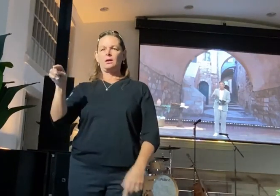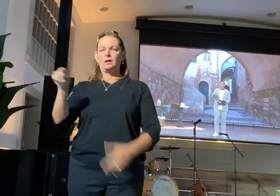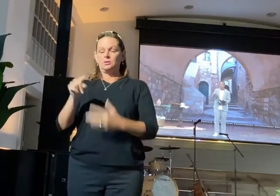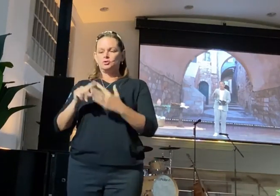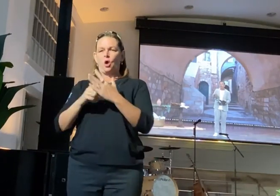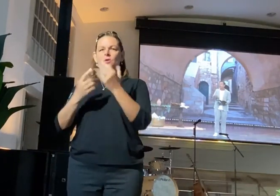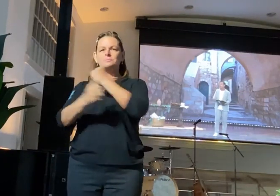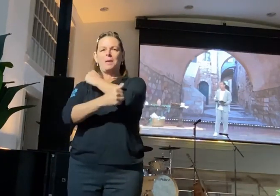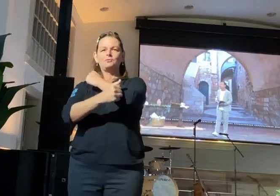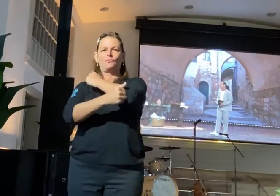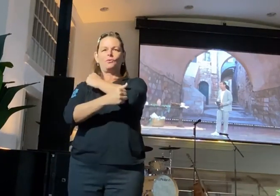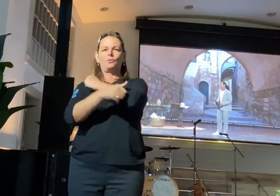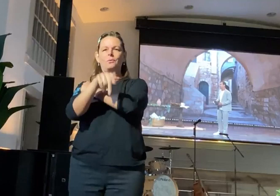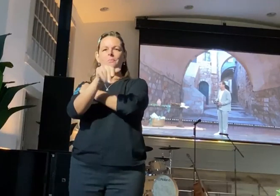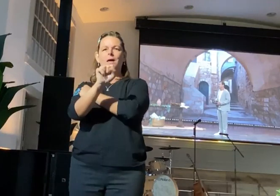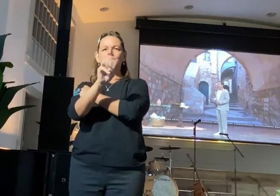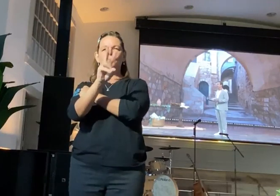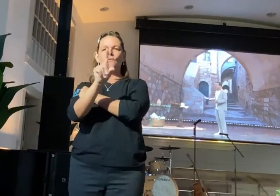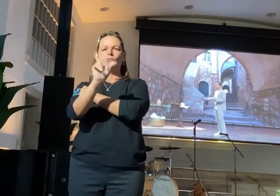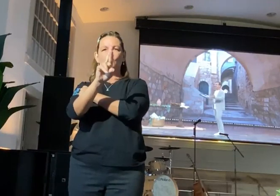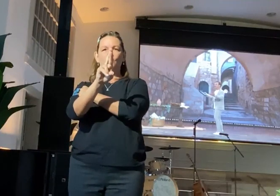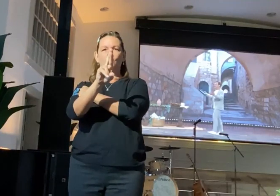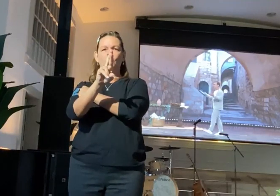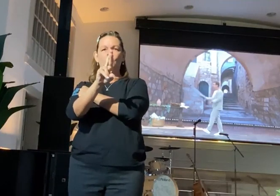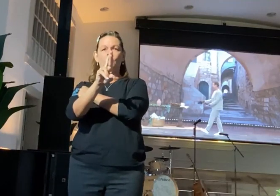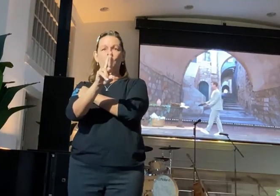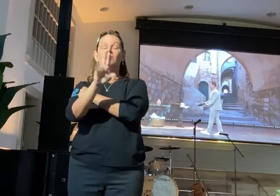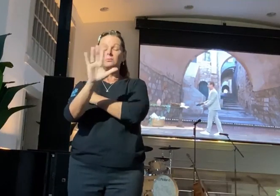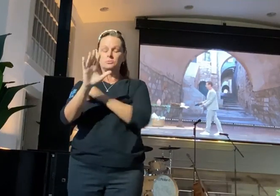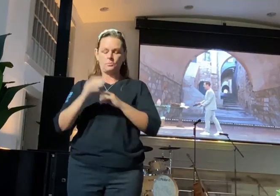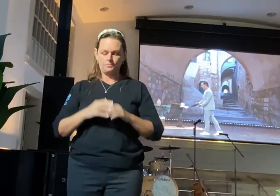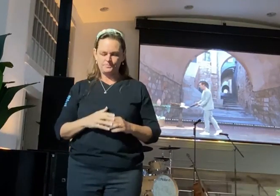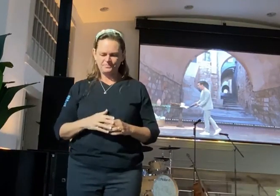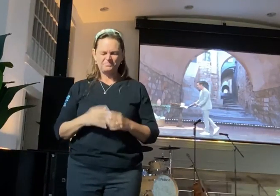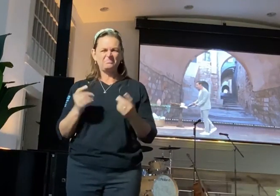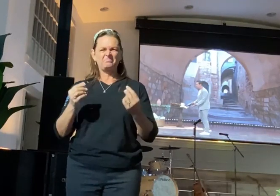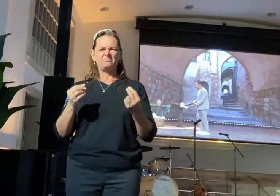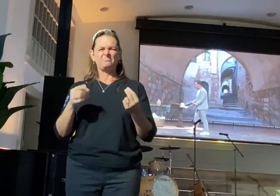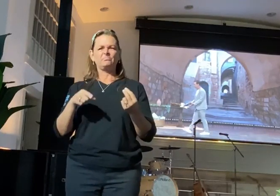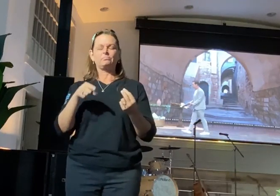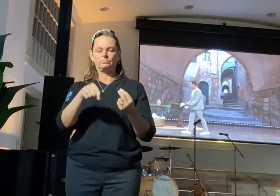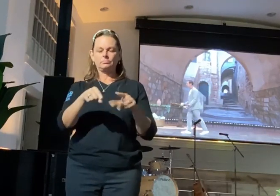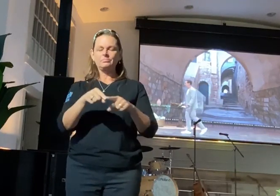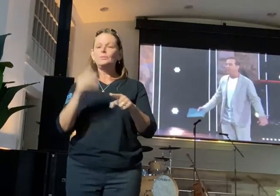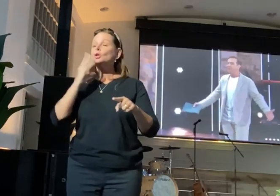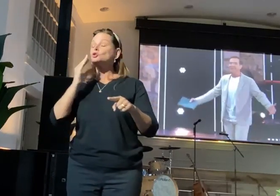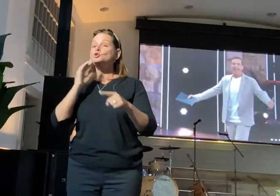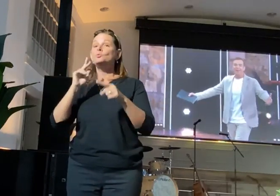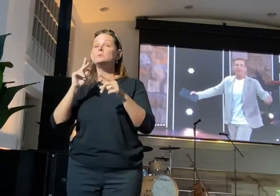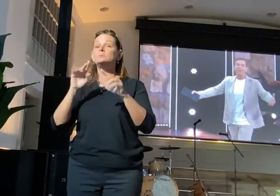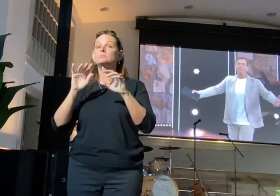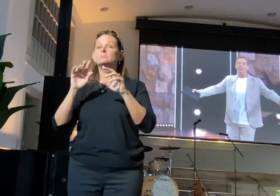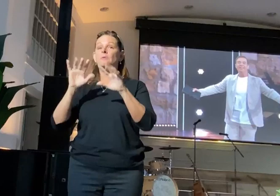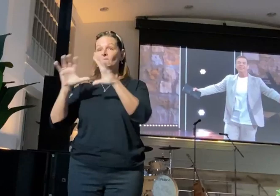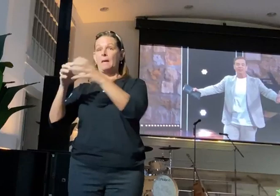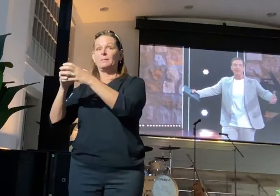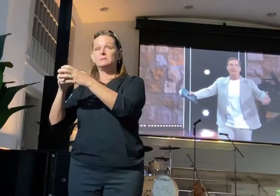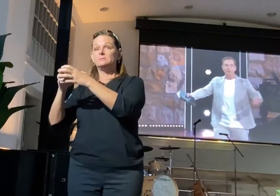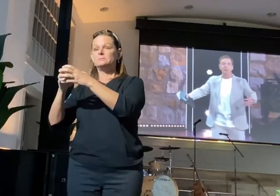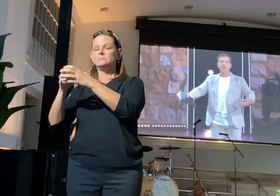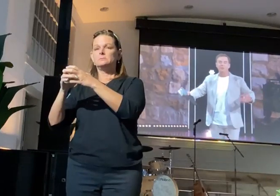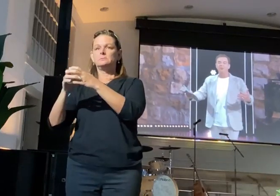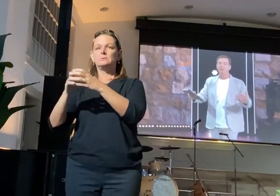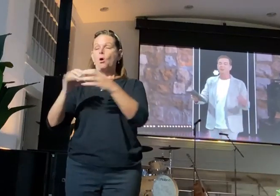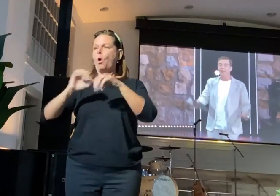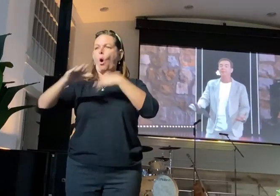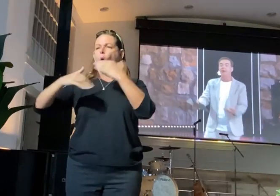of Passover, where there literally would have been tens of thousands of Jewish families that would have gathered in the